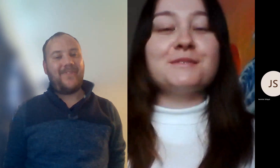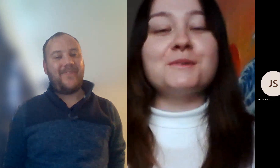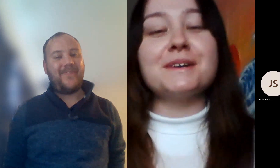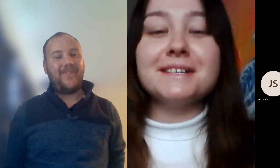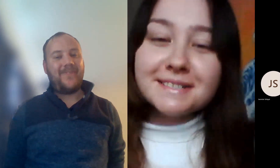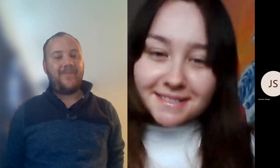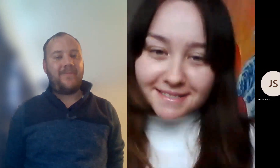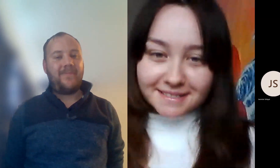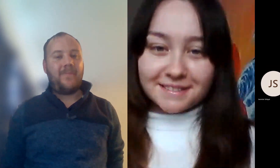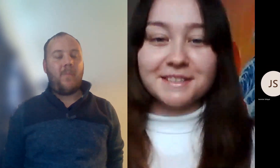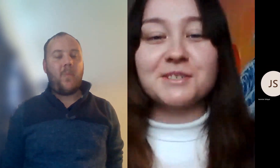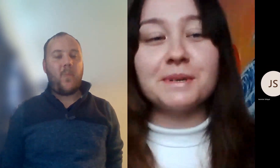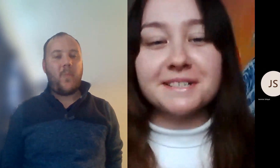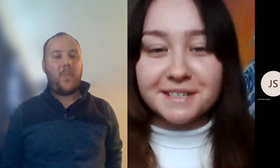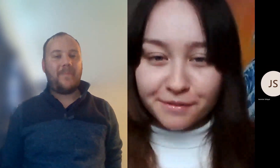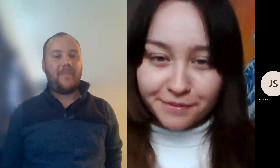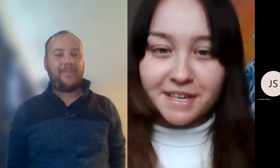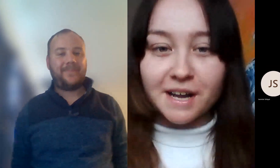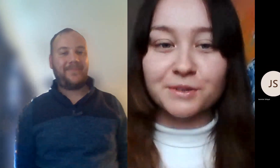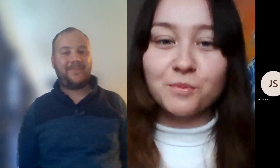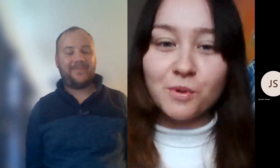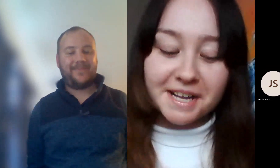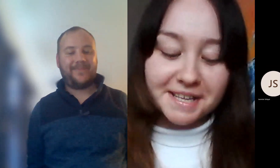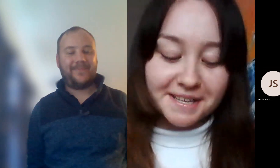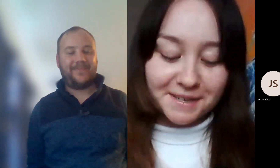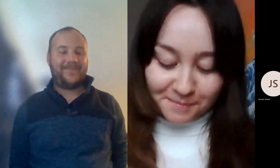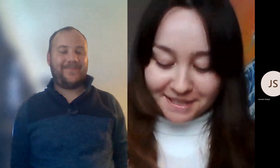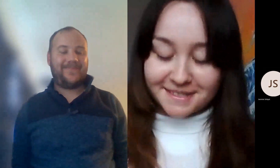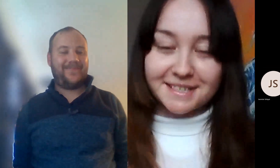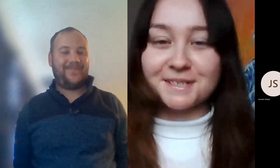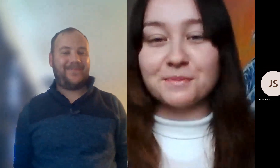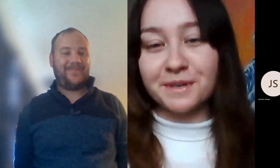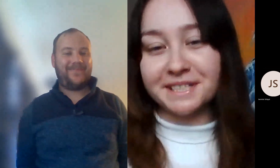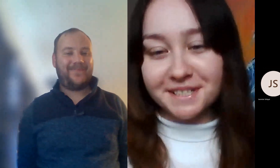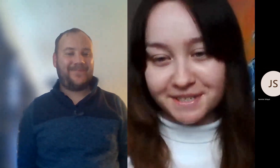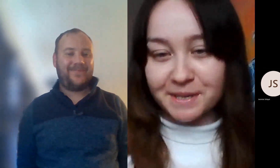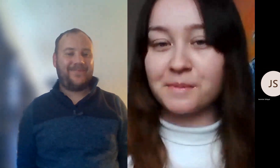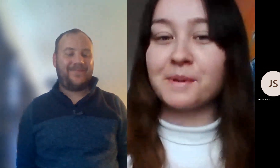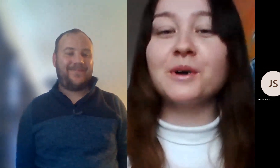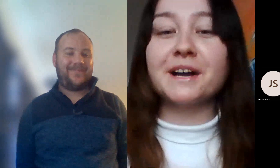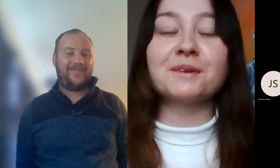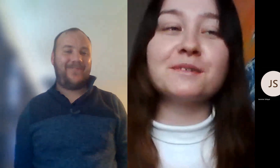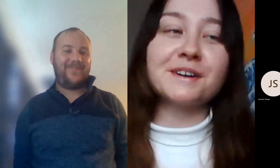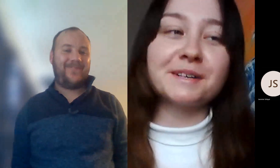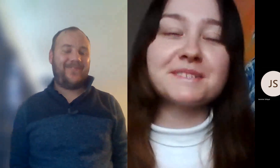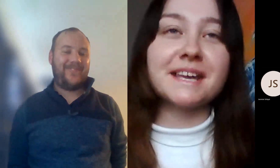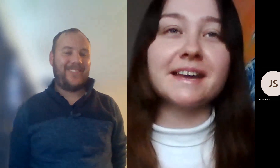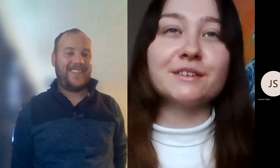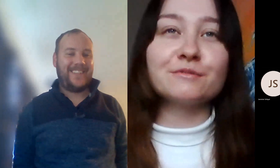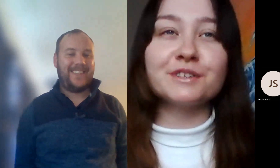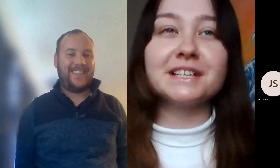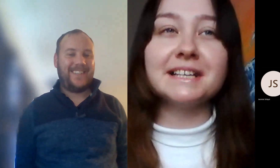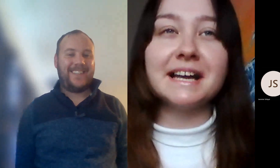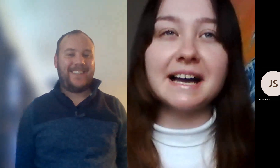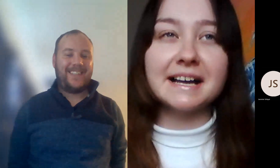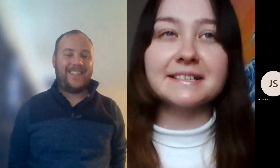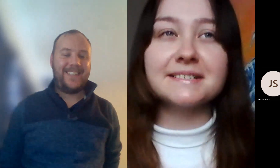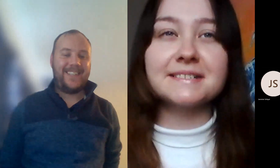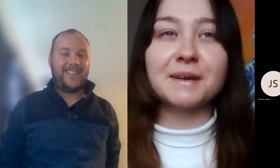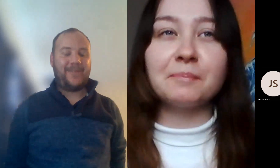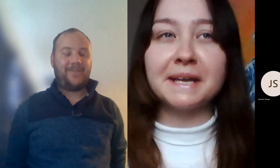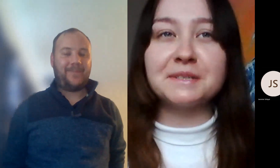So I've always looked at myself as hardworking, but this apprenticeship and working with Armscare, it